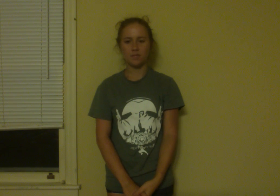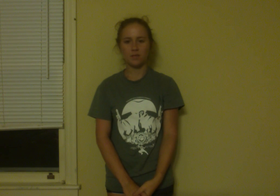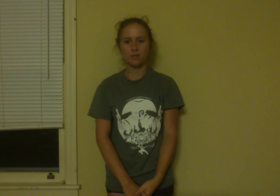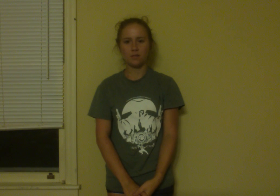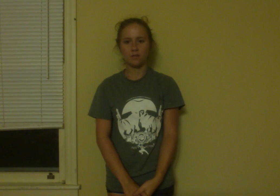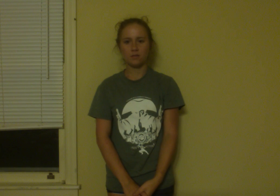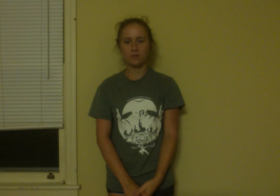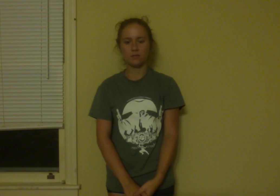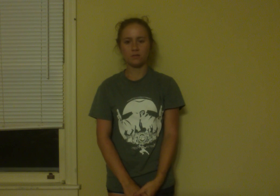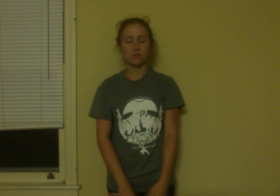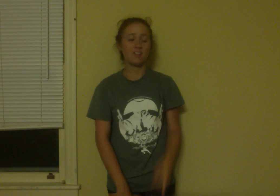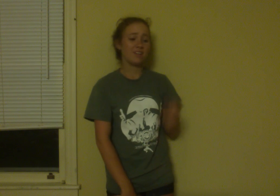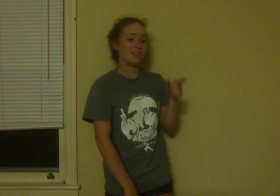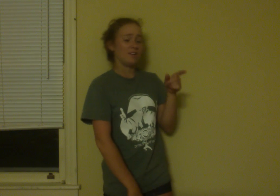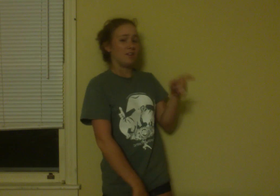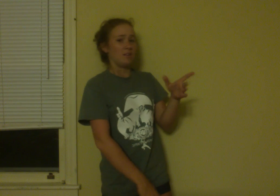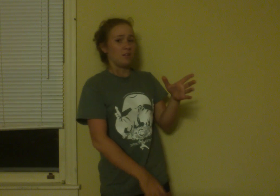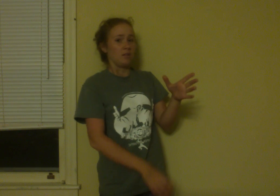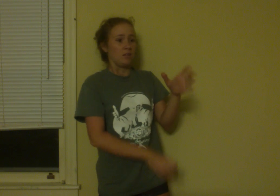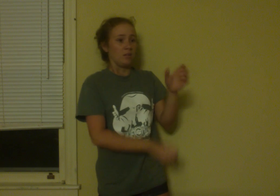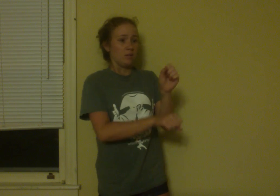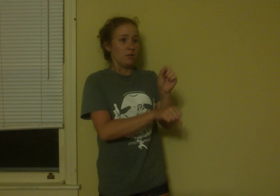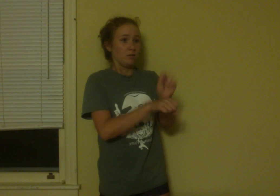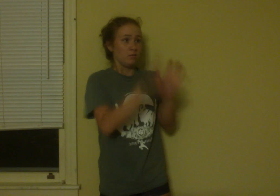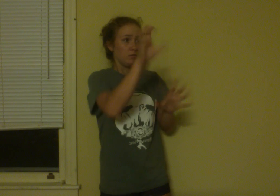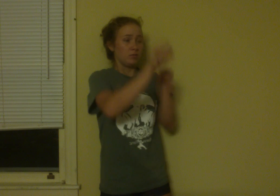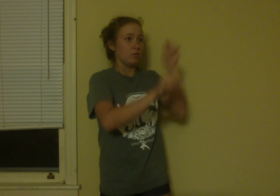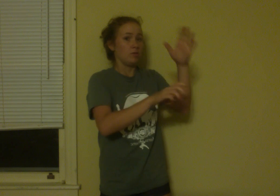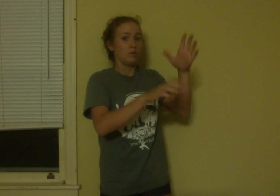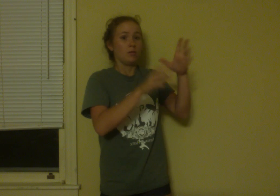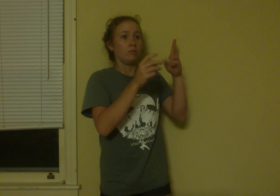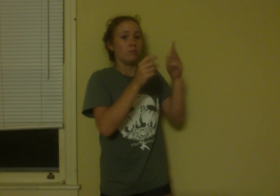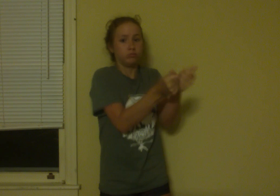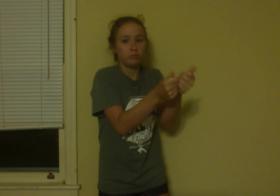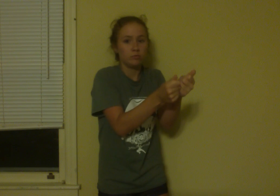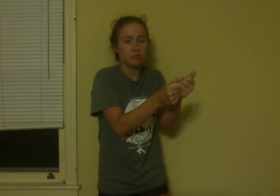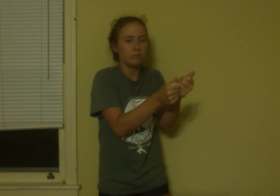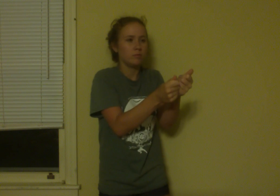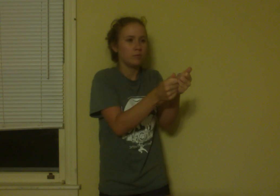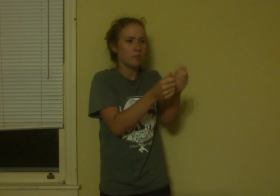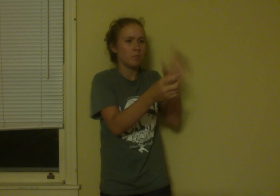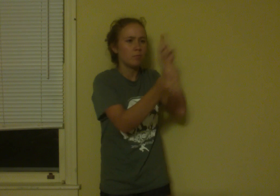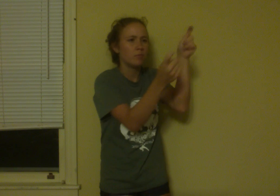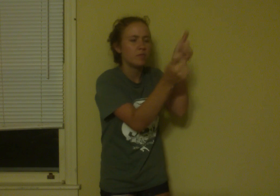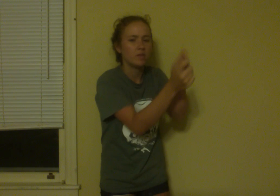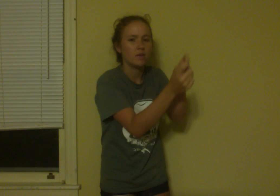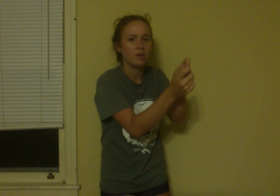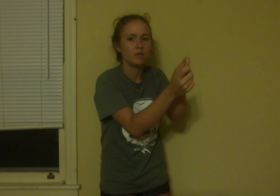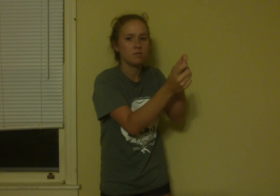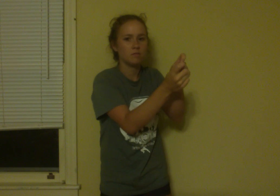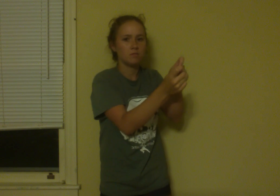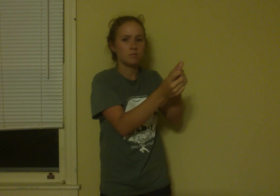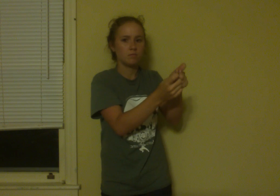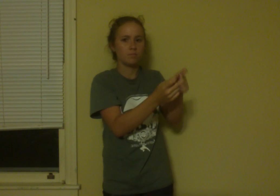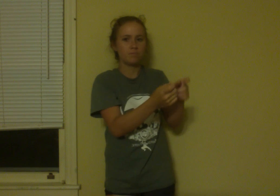He climbs really fast, very precise, very efficient, and coordinated, and